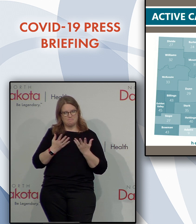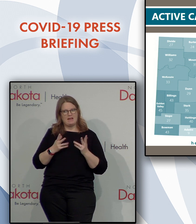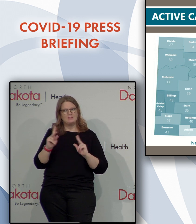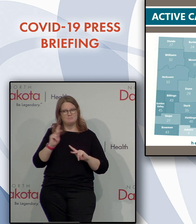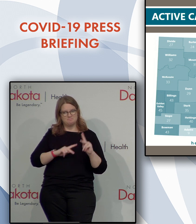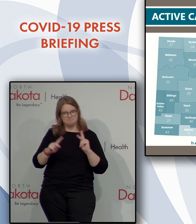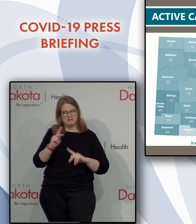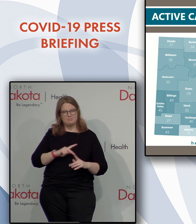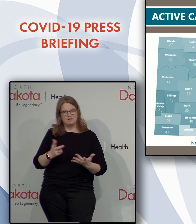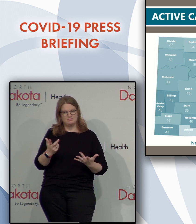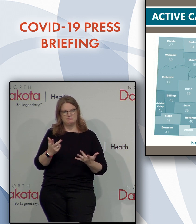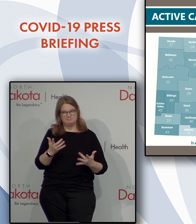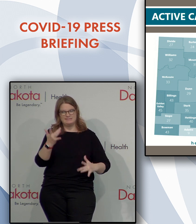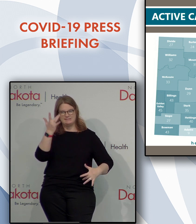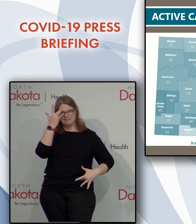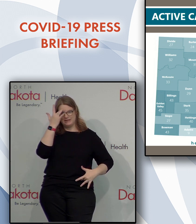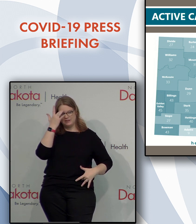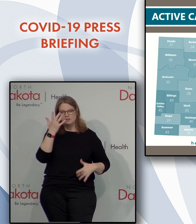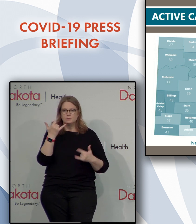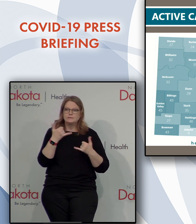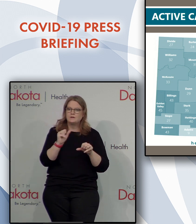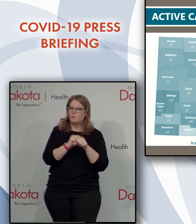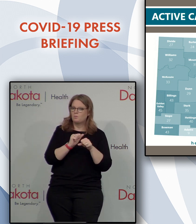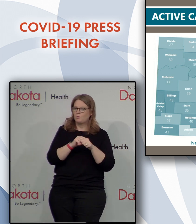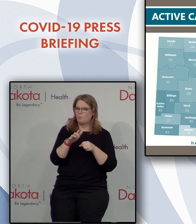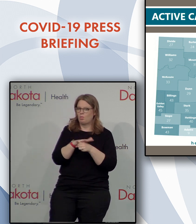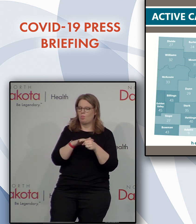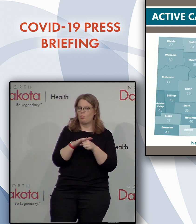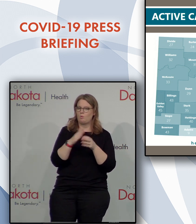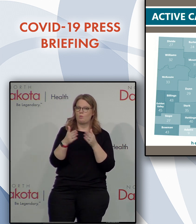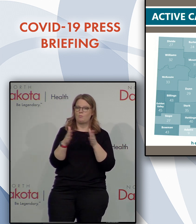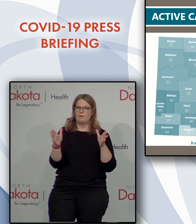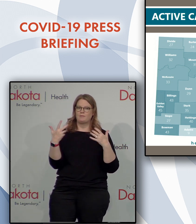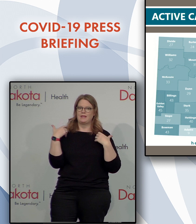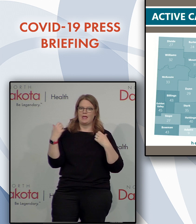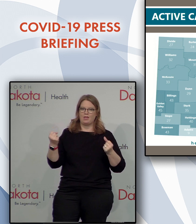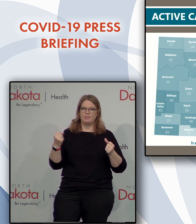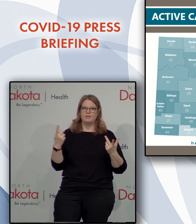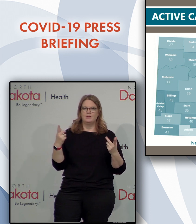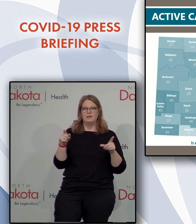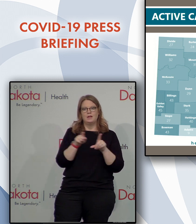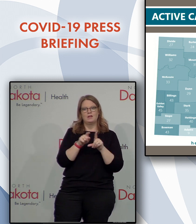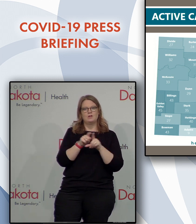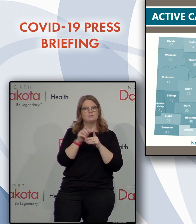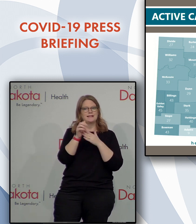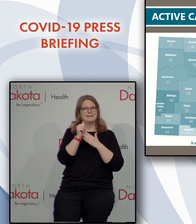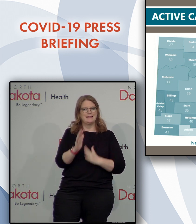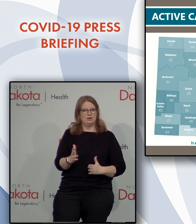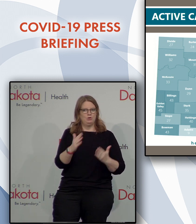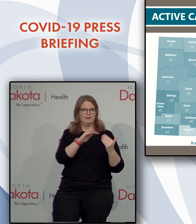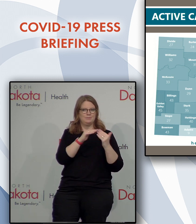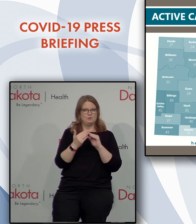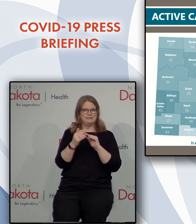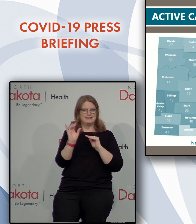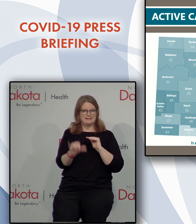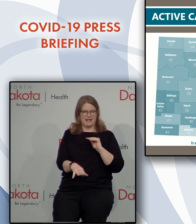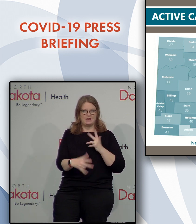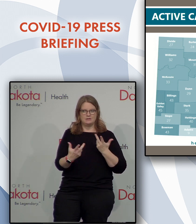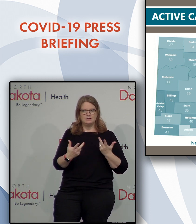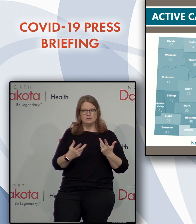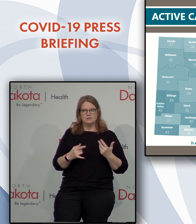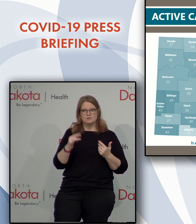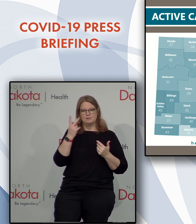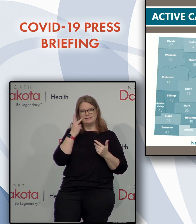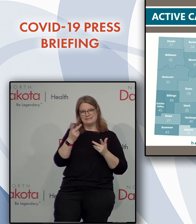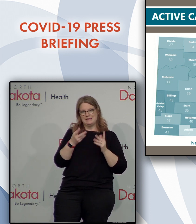we want to continue to work with local public health and with the leaders in those communities to make sure that we're seeing the